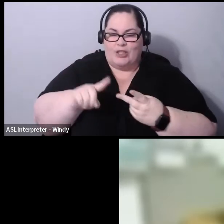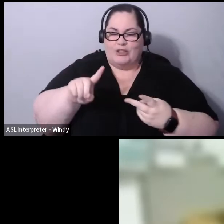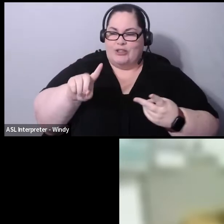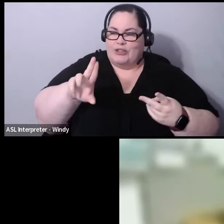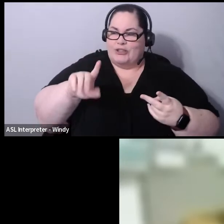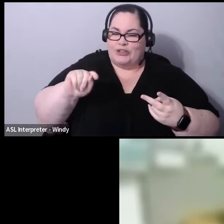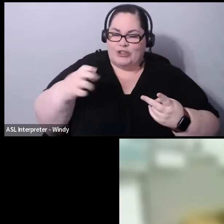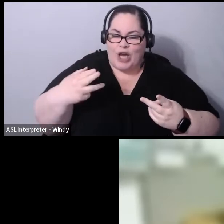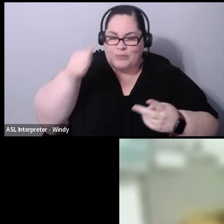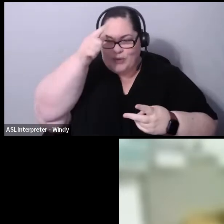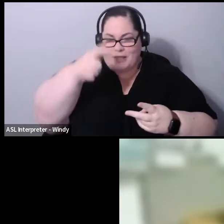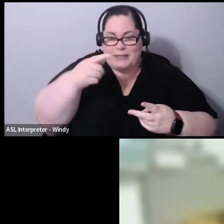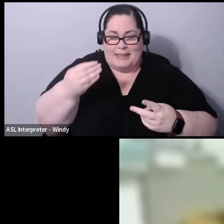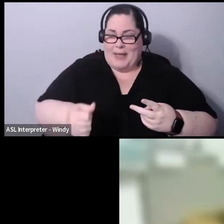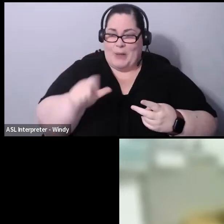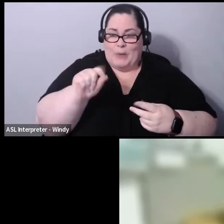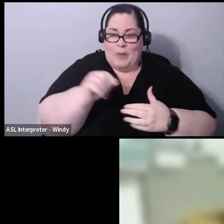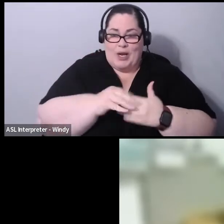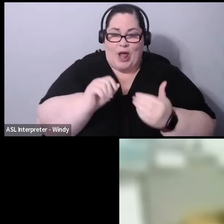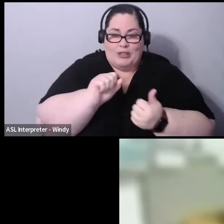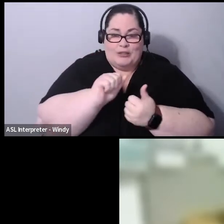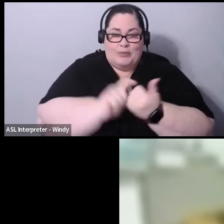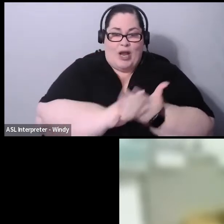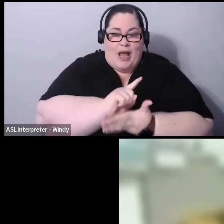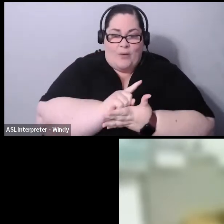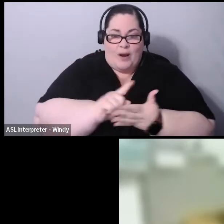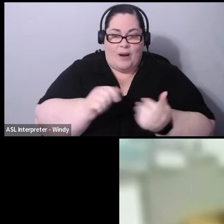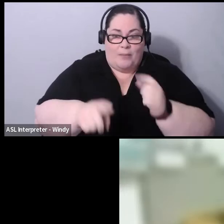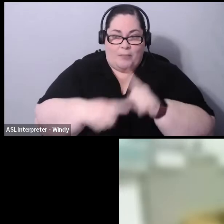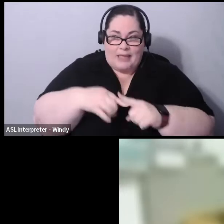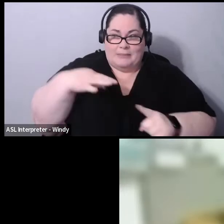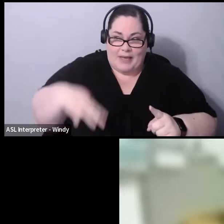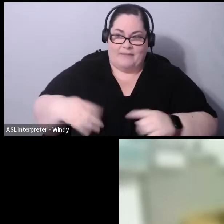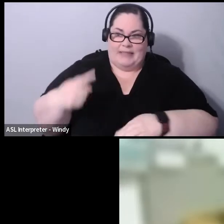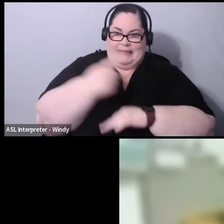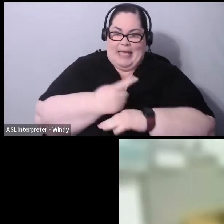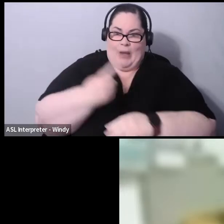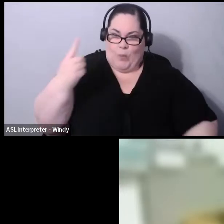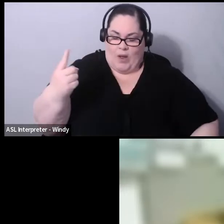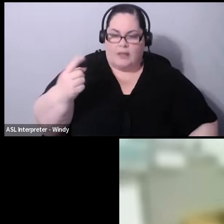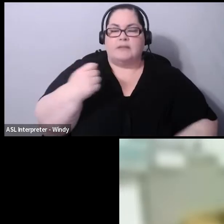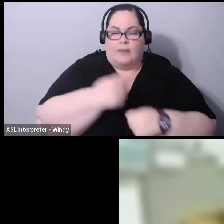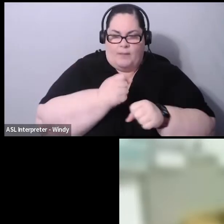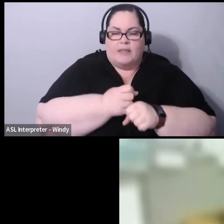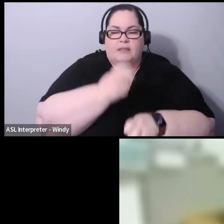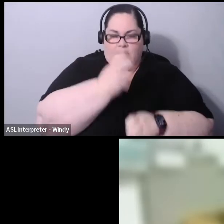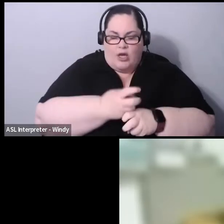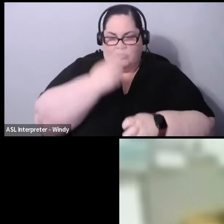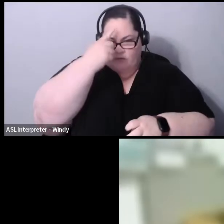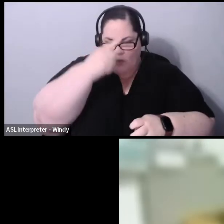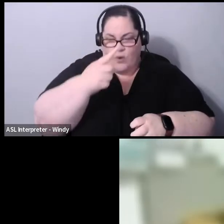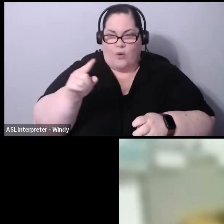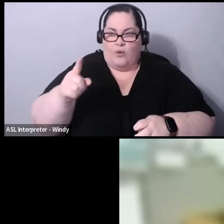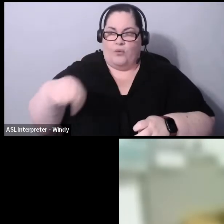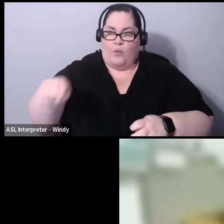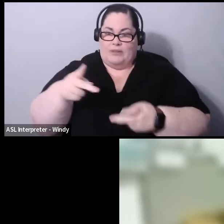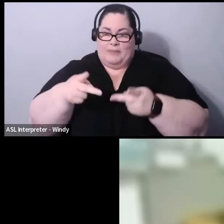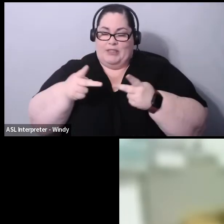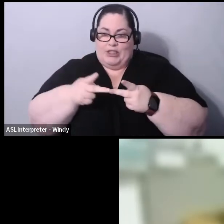an hour plus benefits day one, which makes it really hard for those positions where they're paying